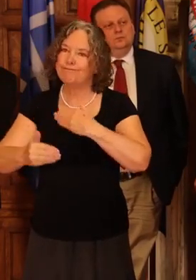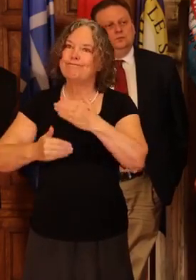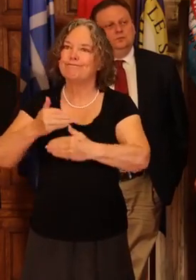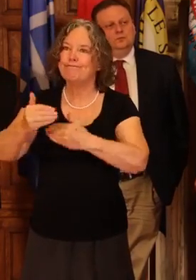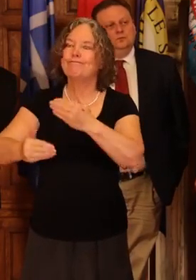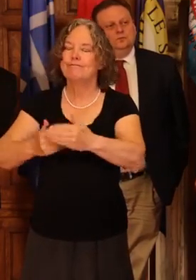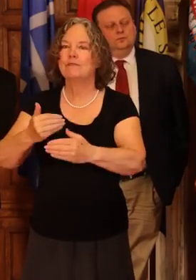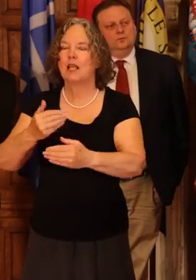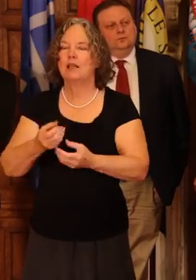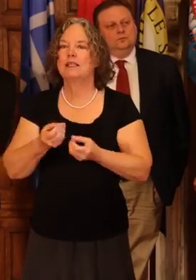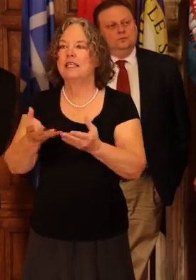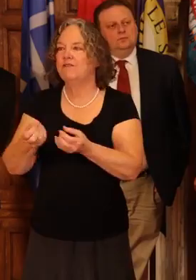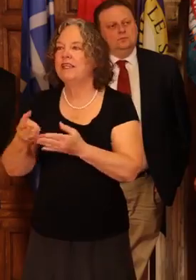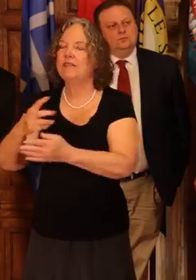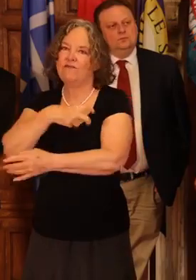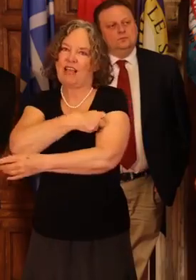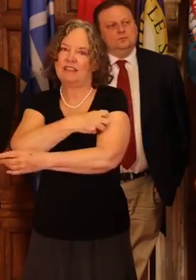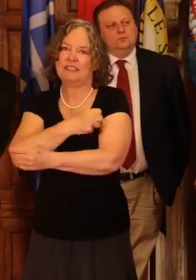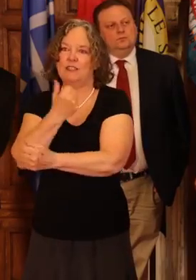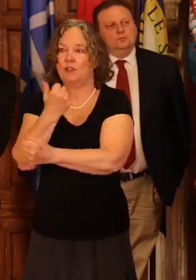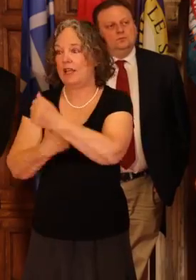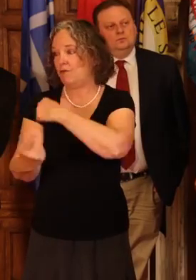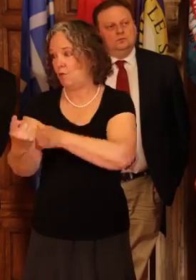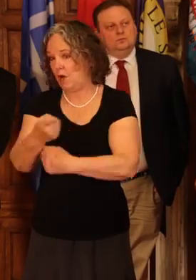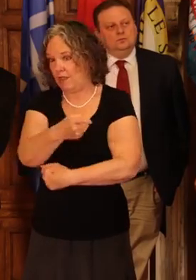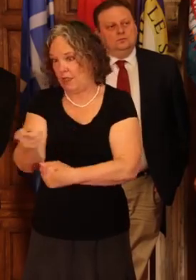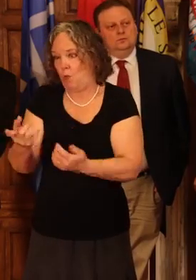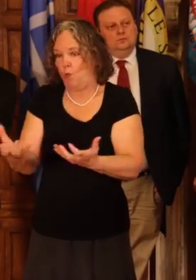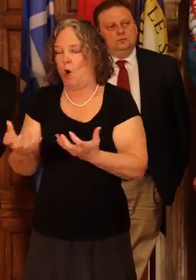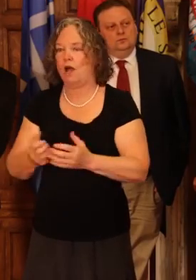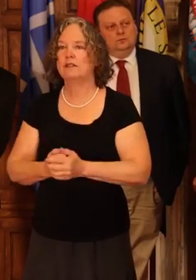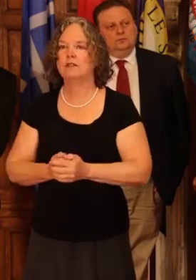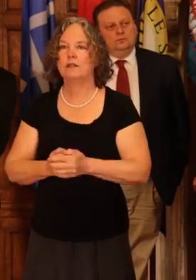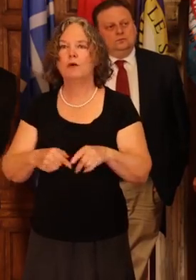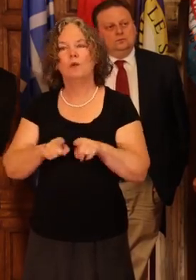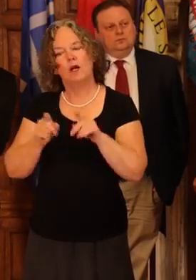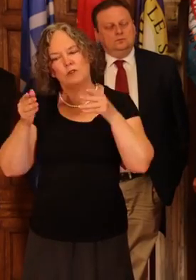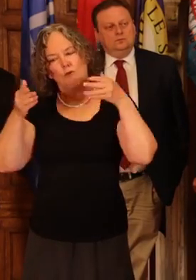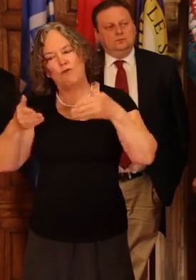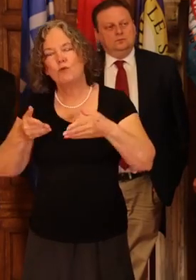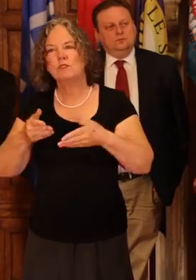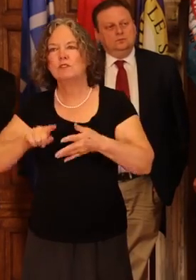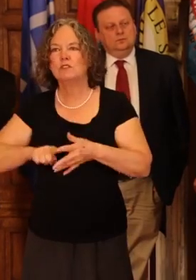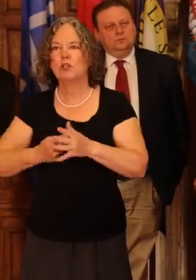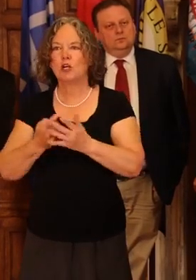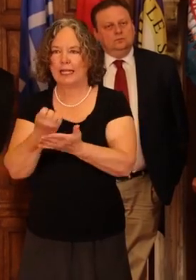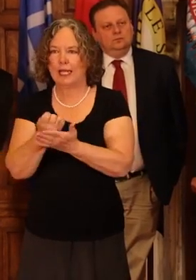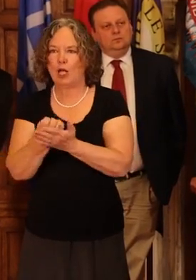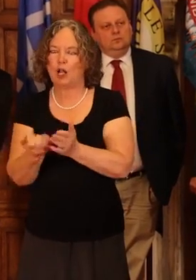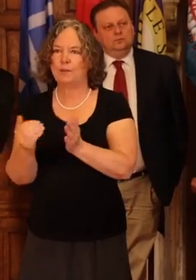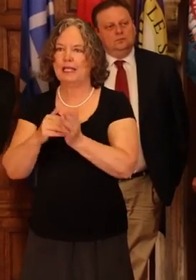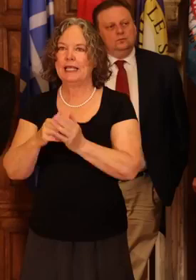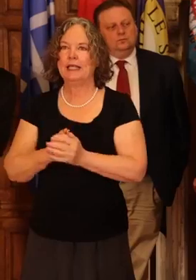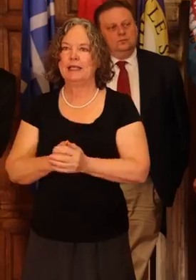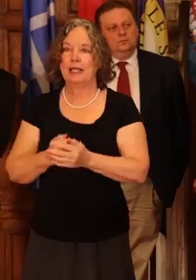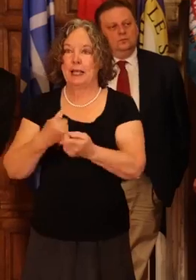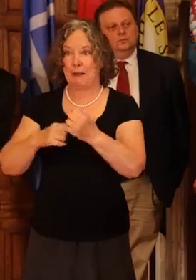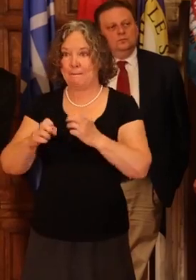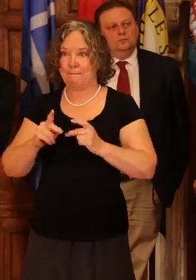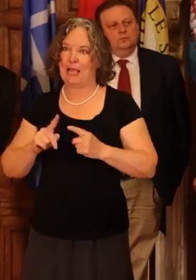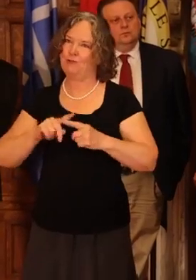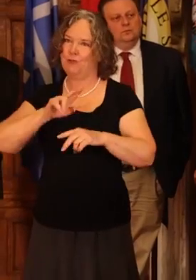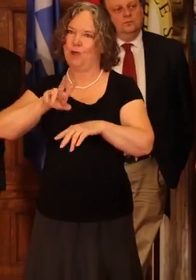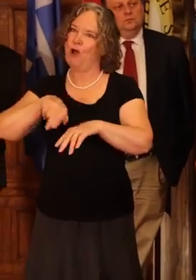getting vaccine to all who want it. We've also focused on getting our economy going again, returning to normal,